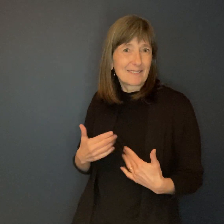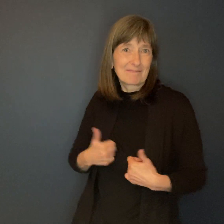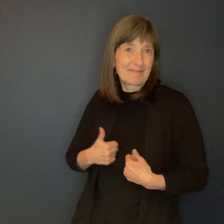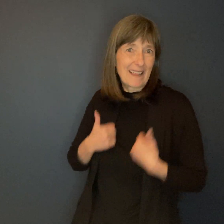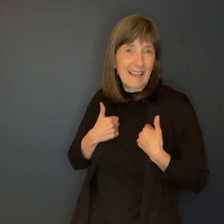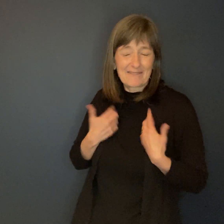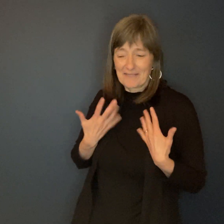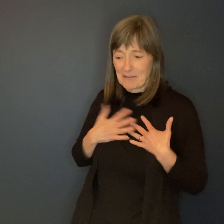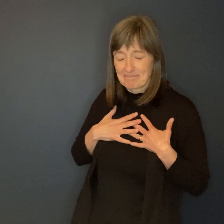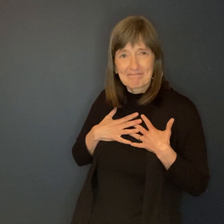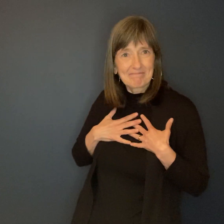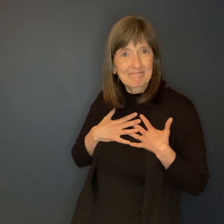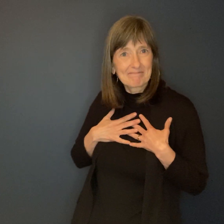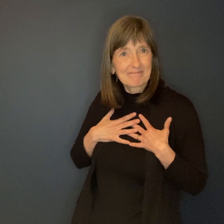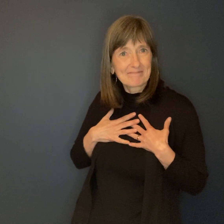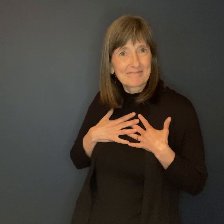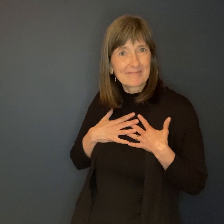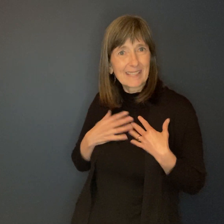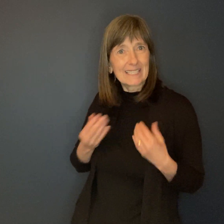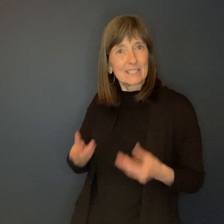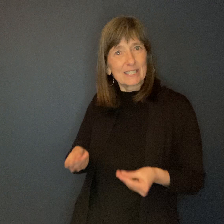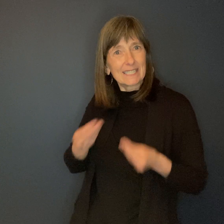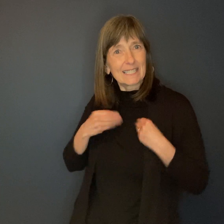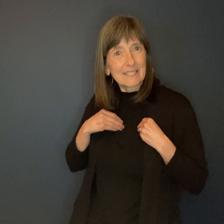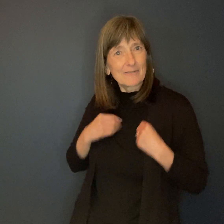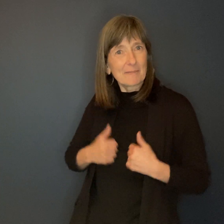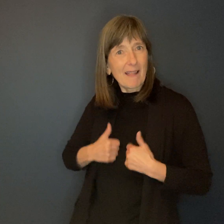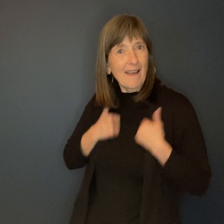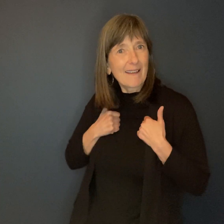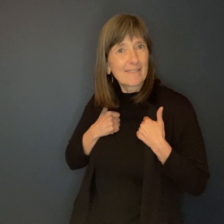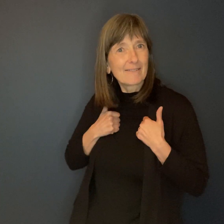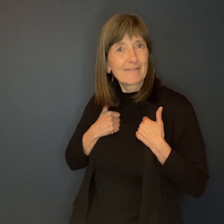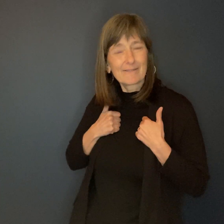has been enriching, fully whole persons